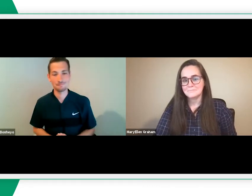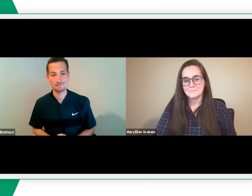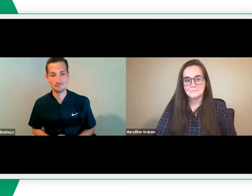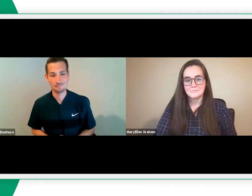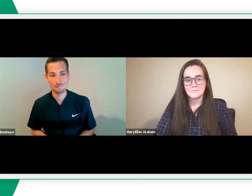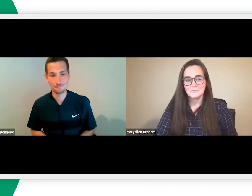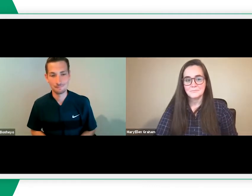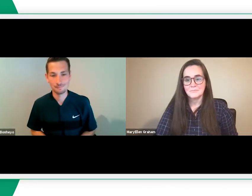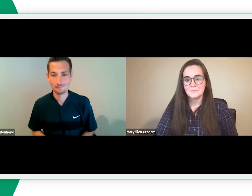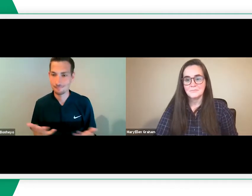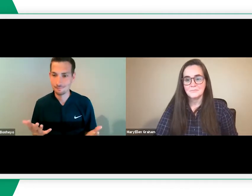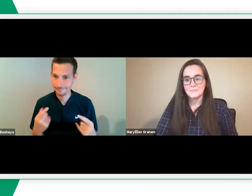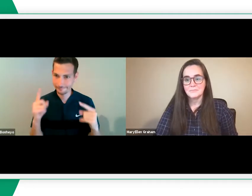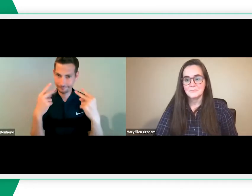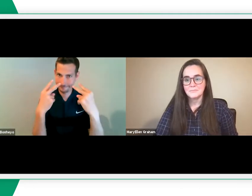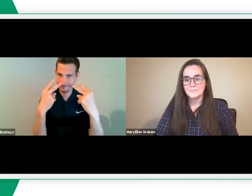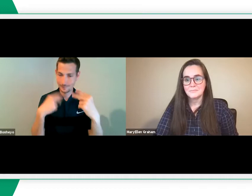much.